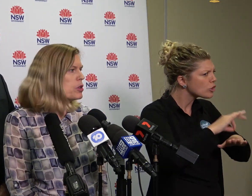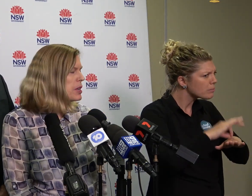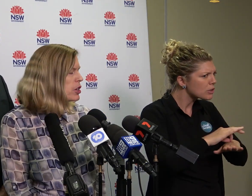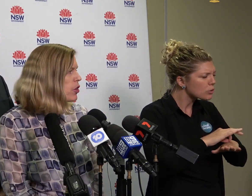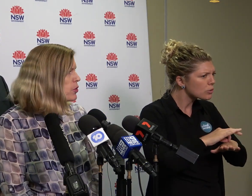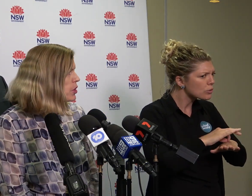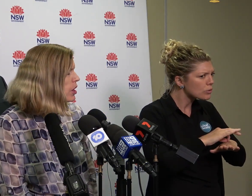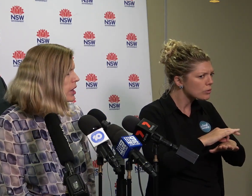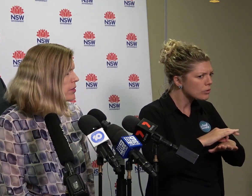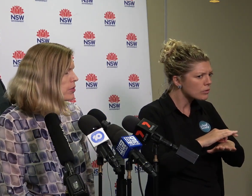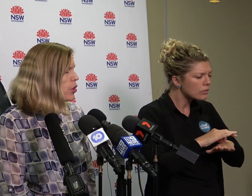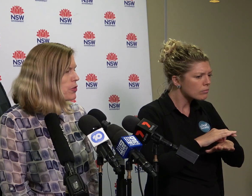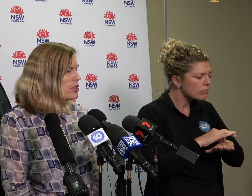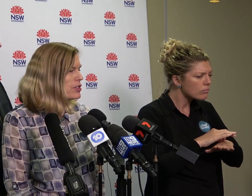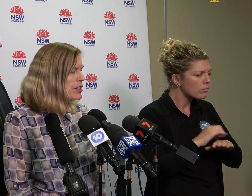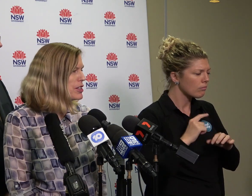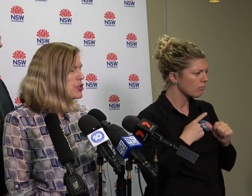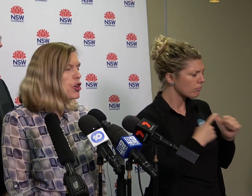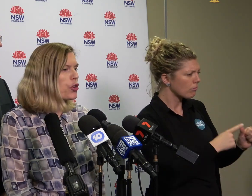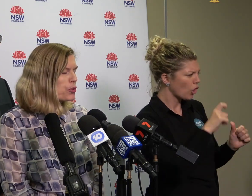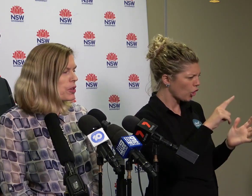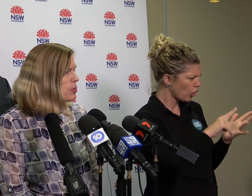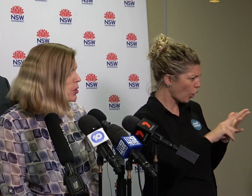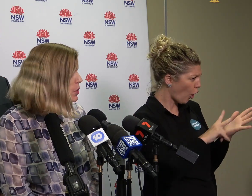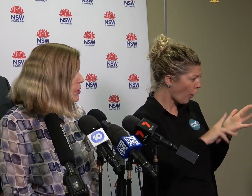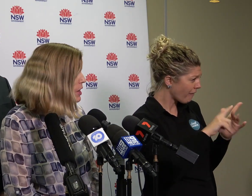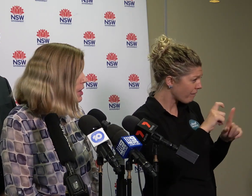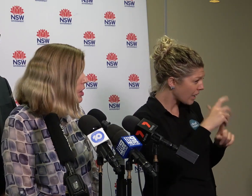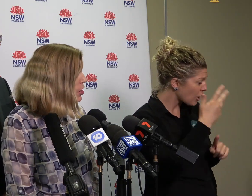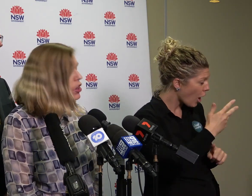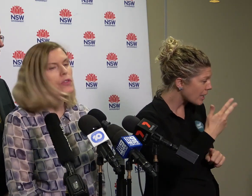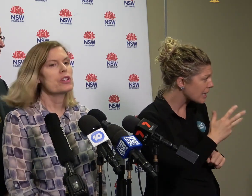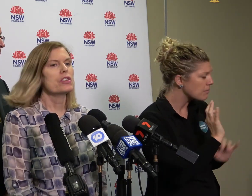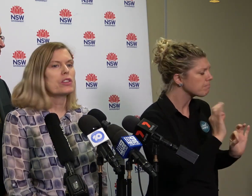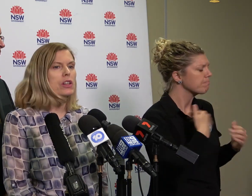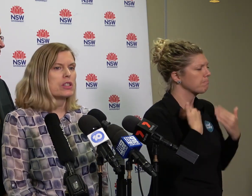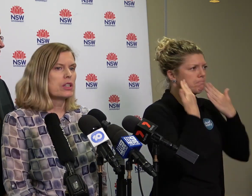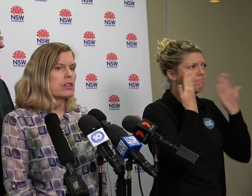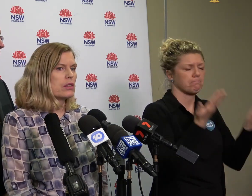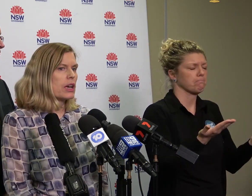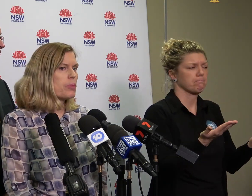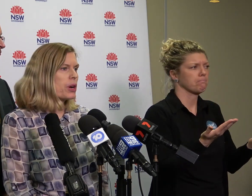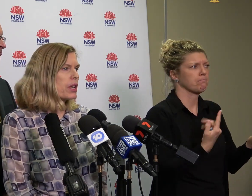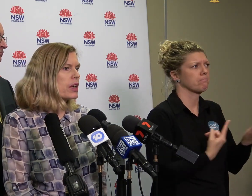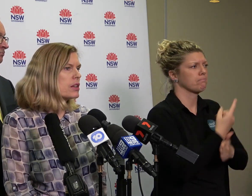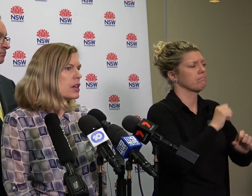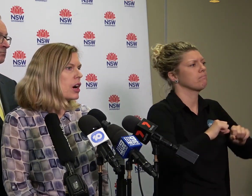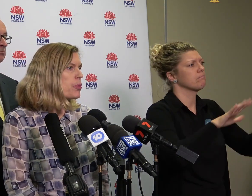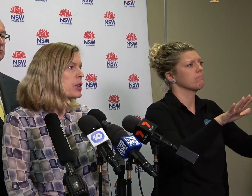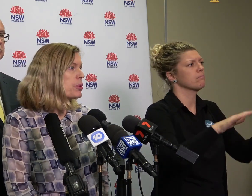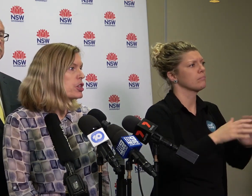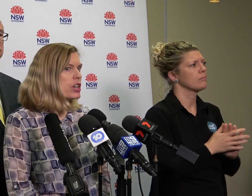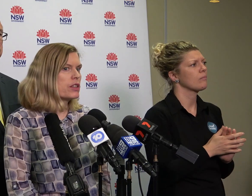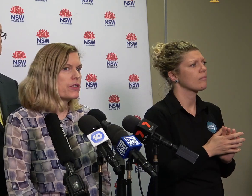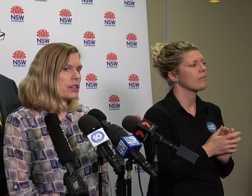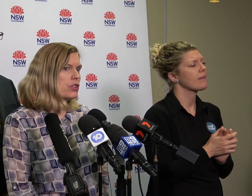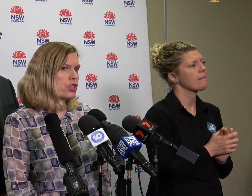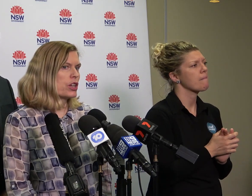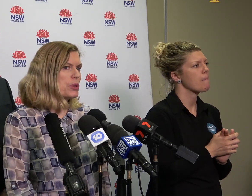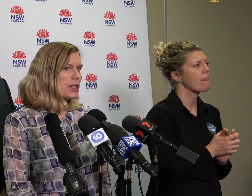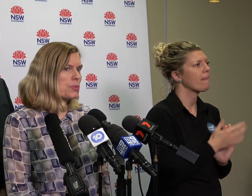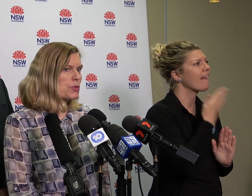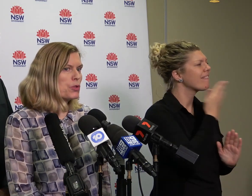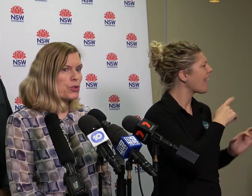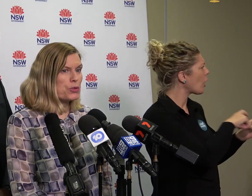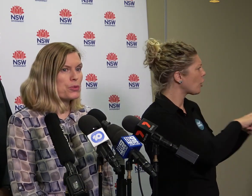No, you mean kind of like COVID-19? Yeah. No, I'm not aware of any COVID-19 outbreak. And I really appreciate the fact that